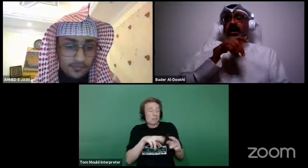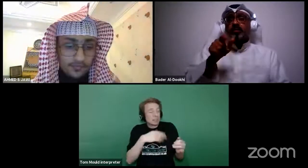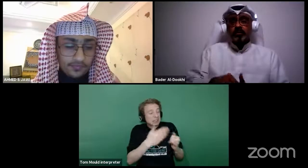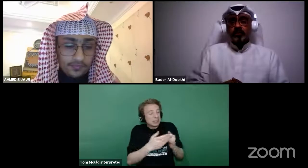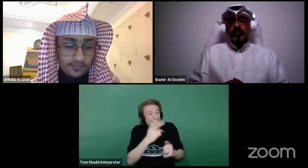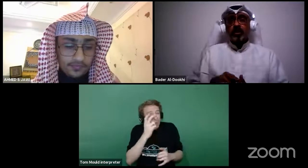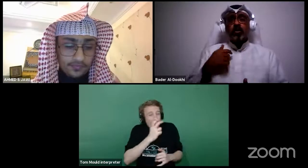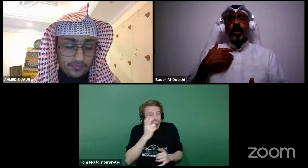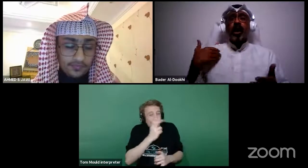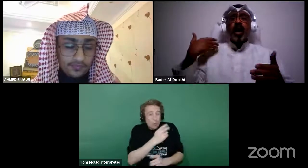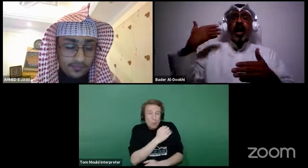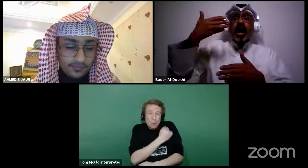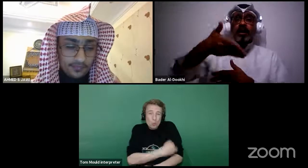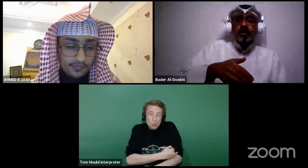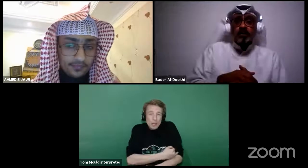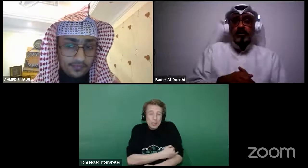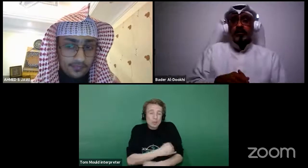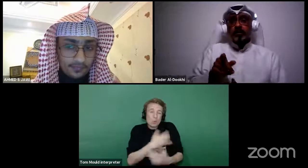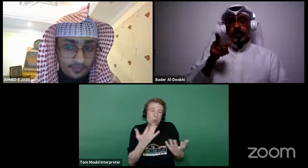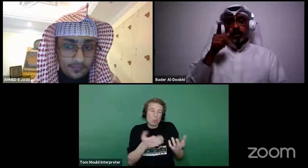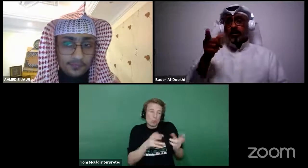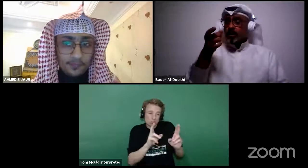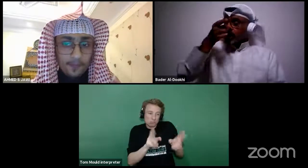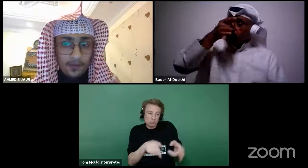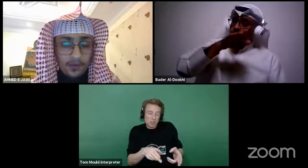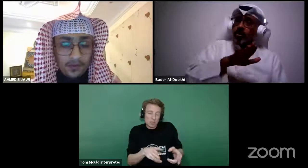you are of the dead."